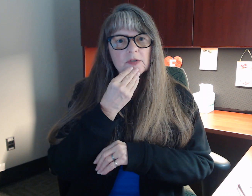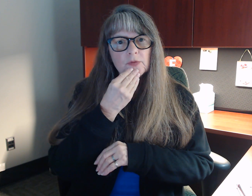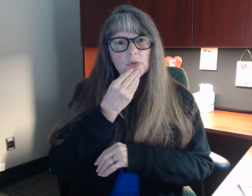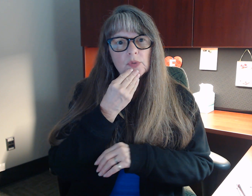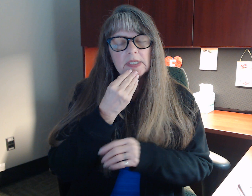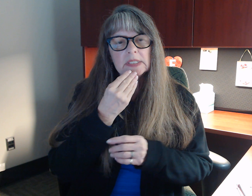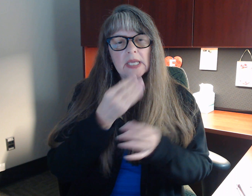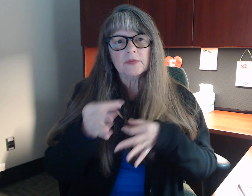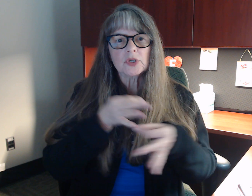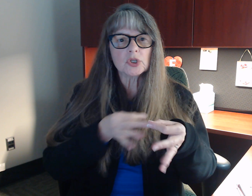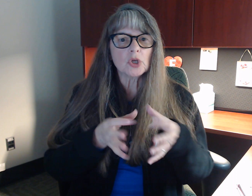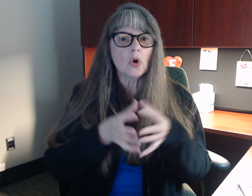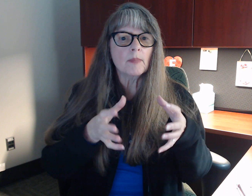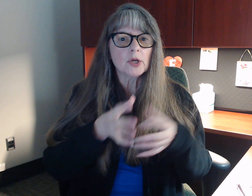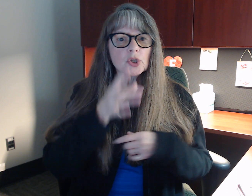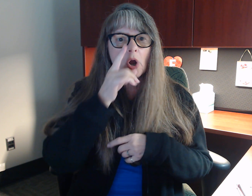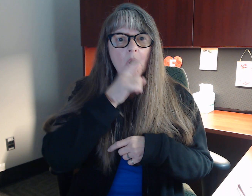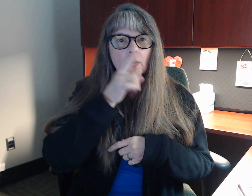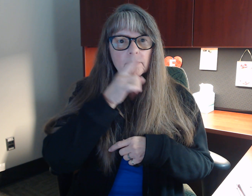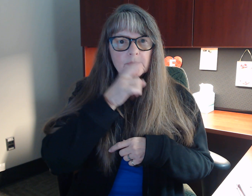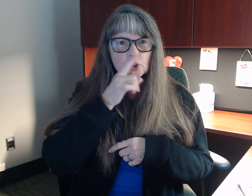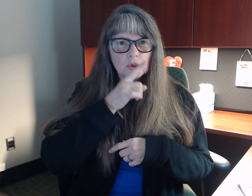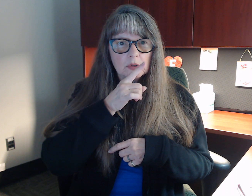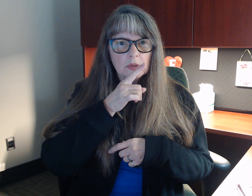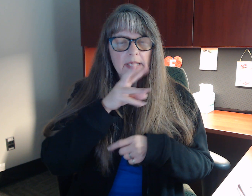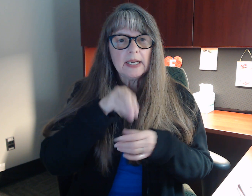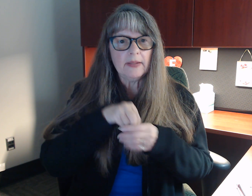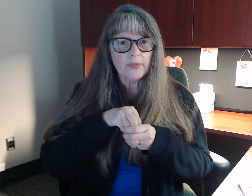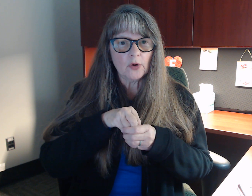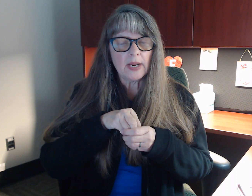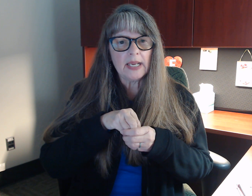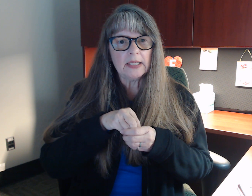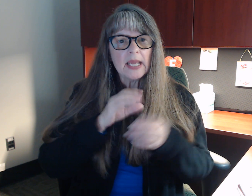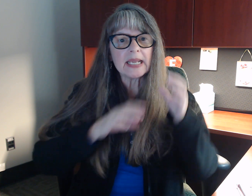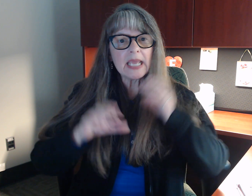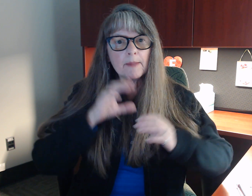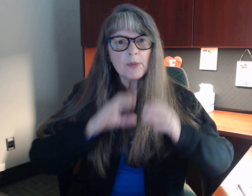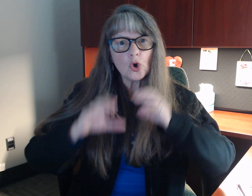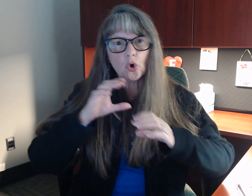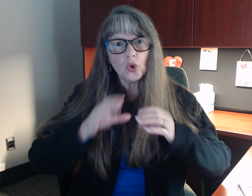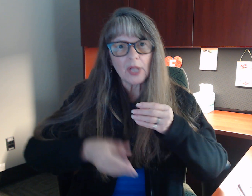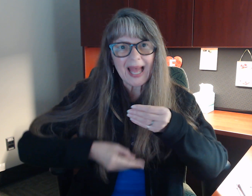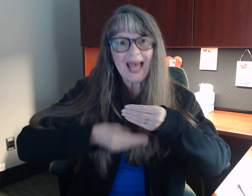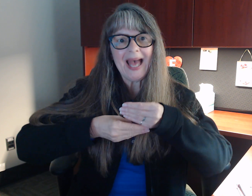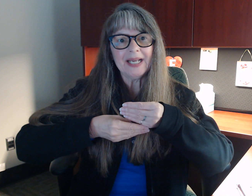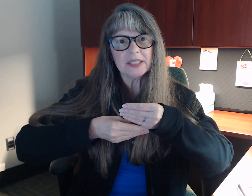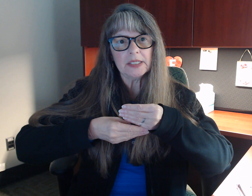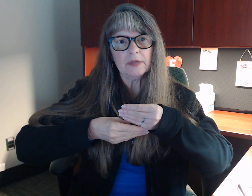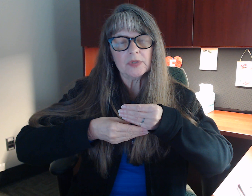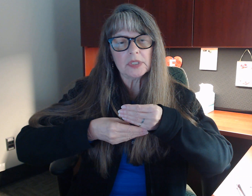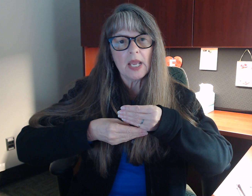food instead of so much artificial in there and chemical additives that